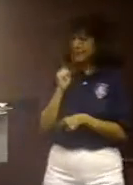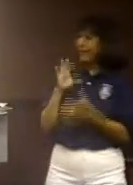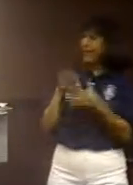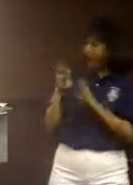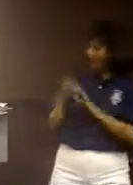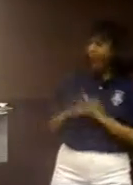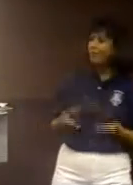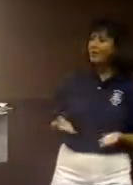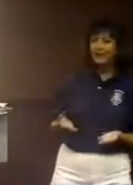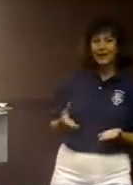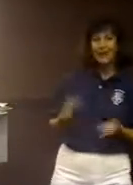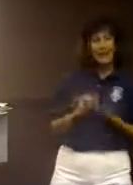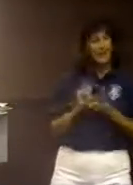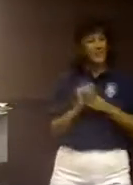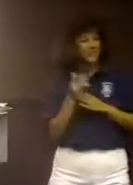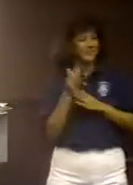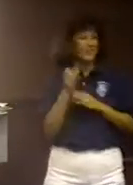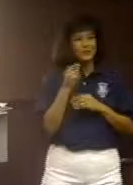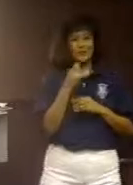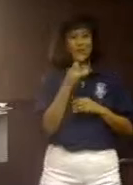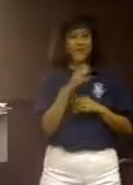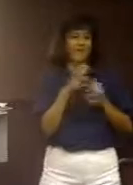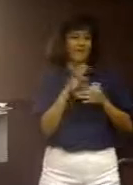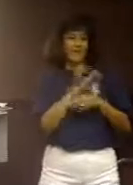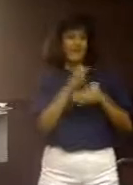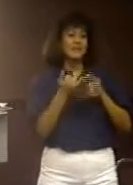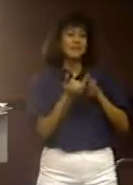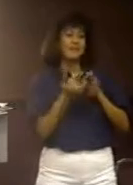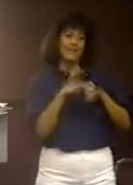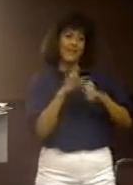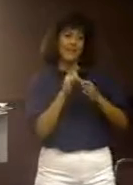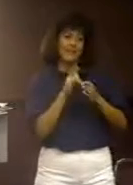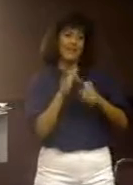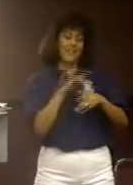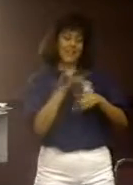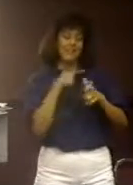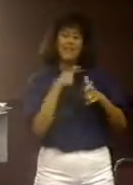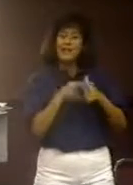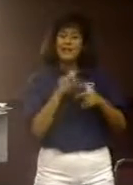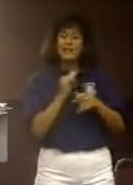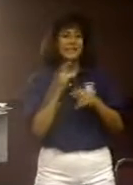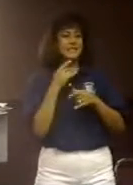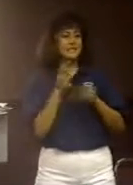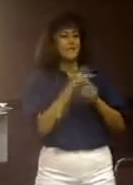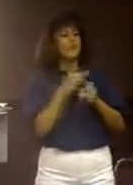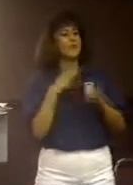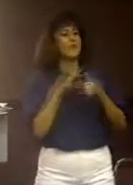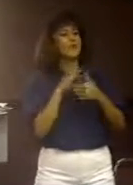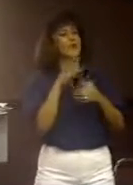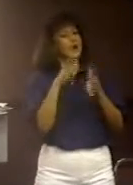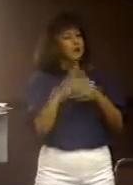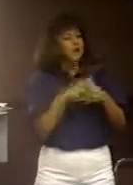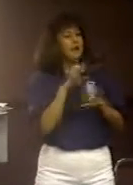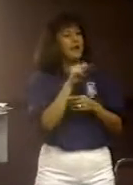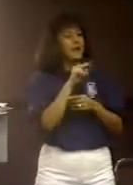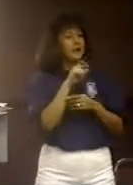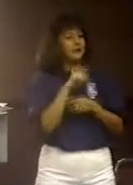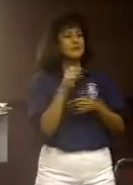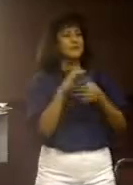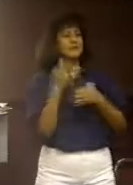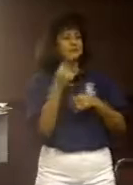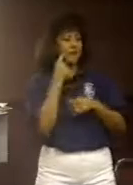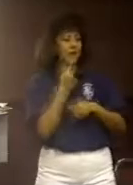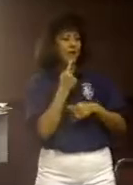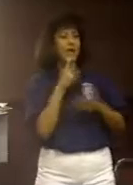course. And that sort of ended it right there. From that time on, he's the editor of the American Annals of the Deaf as well as the